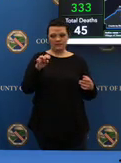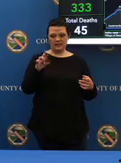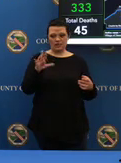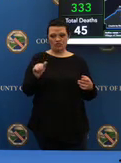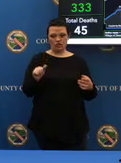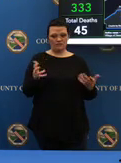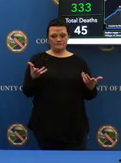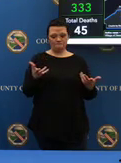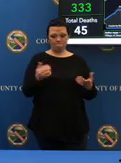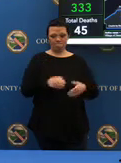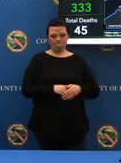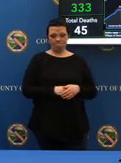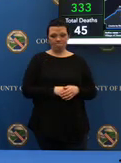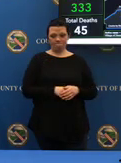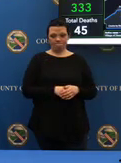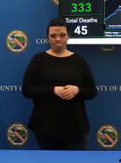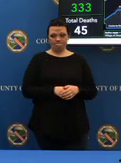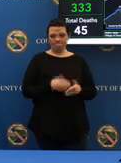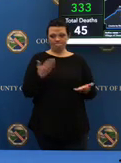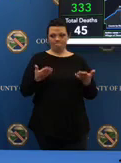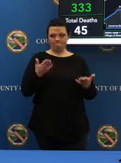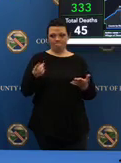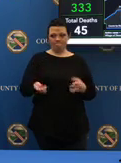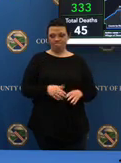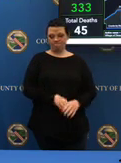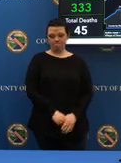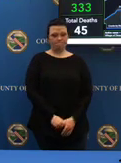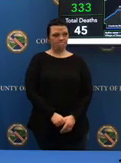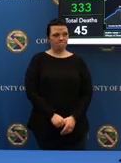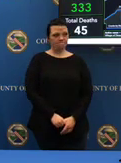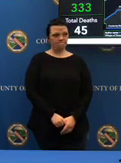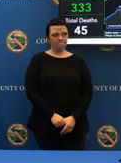Sandra? Might be there.